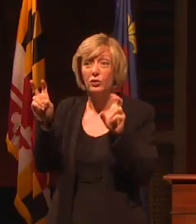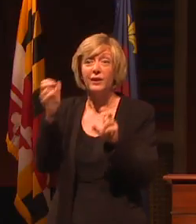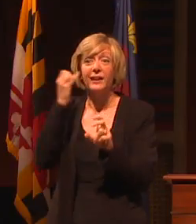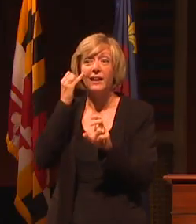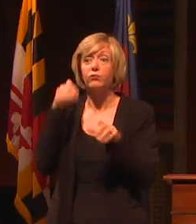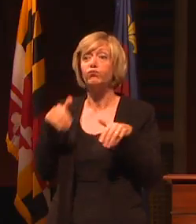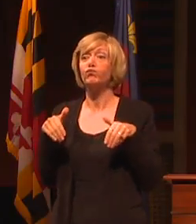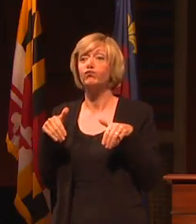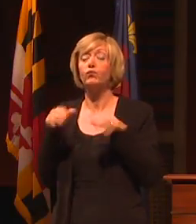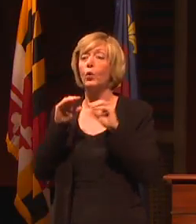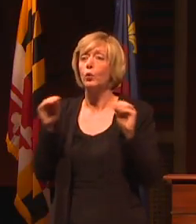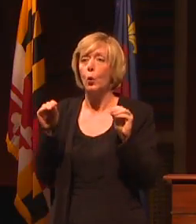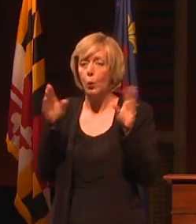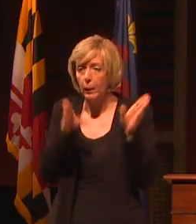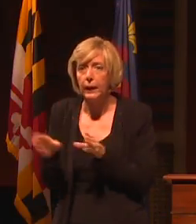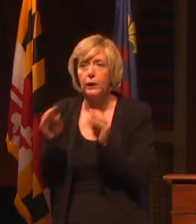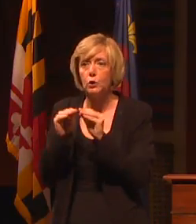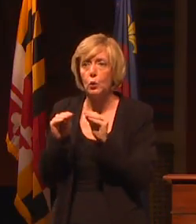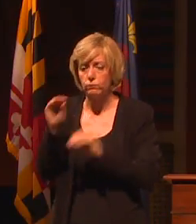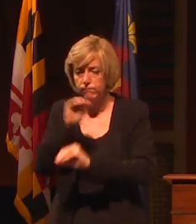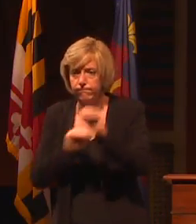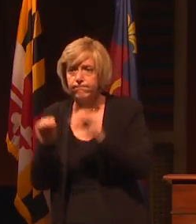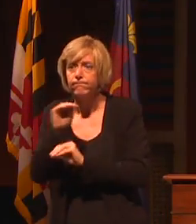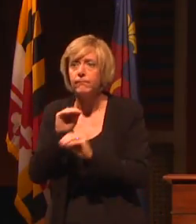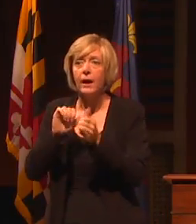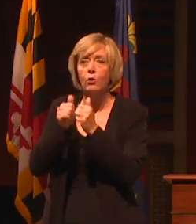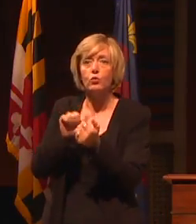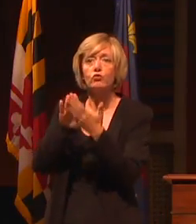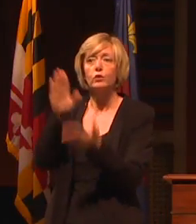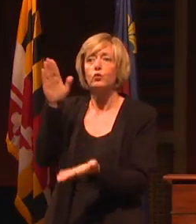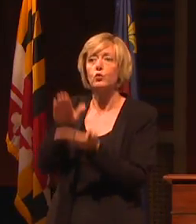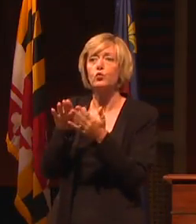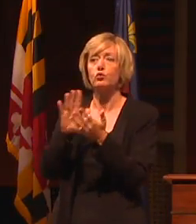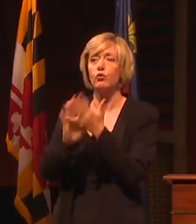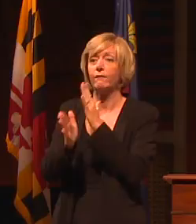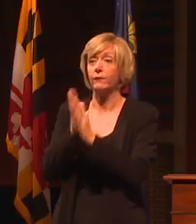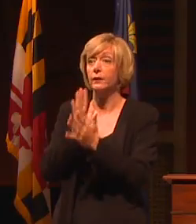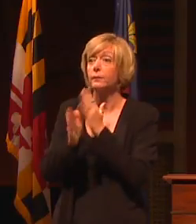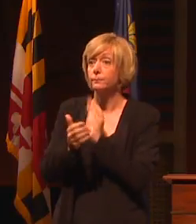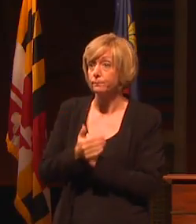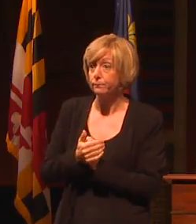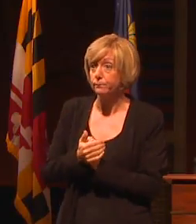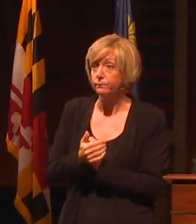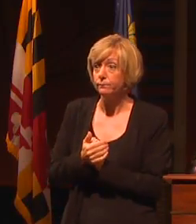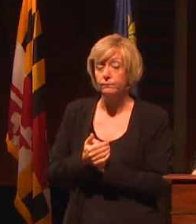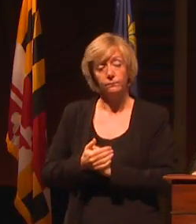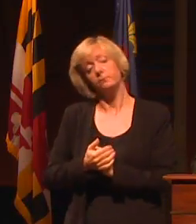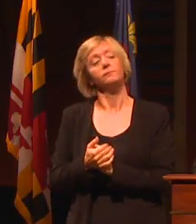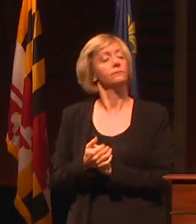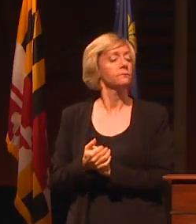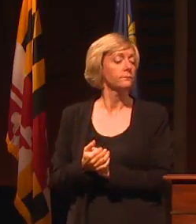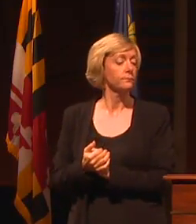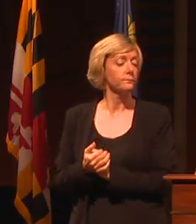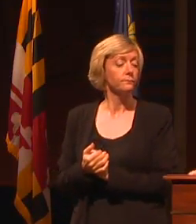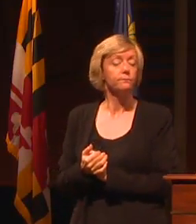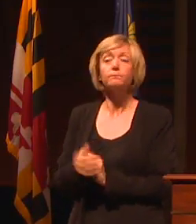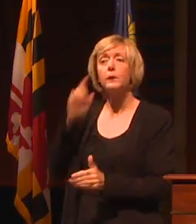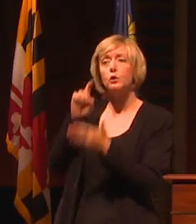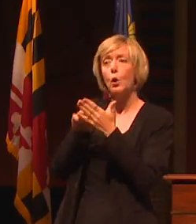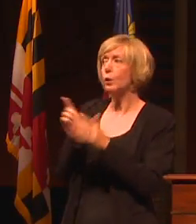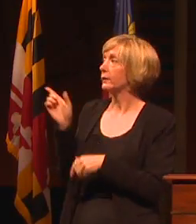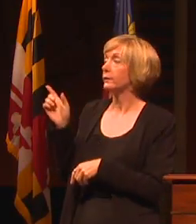without the governor's plan to address traffic in the traffic relief plan. So also, if you